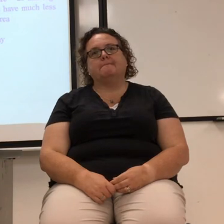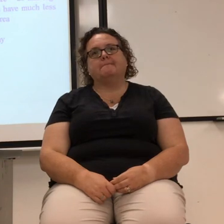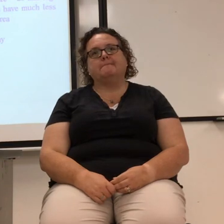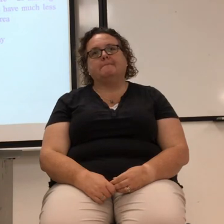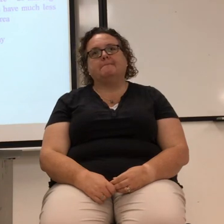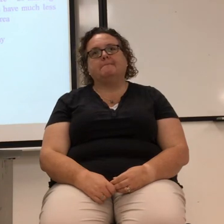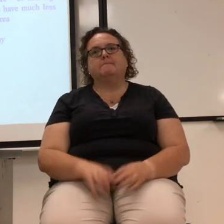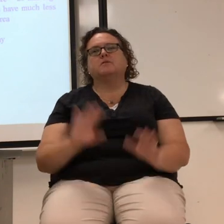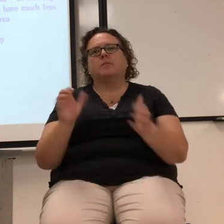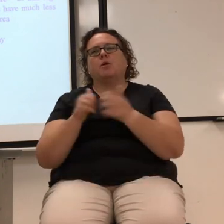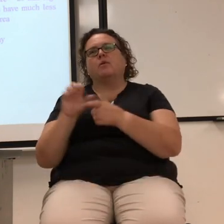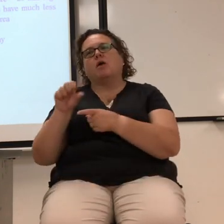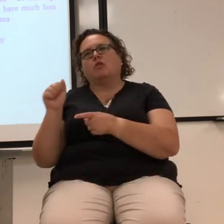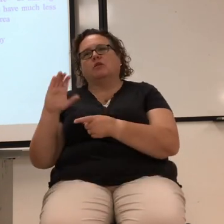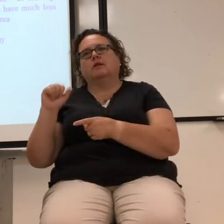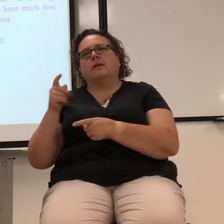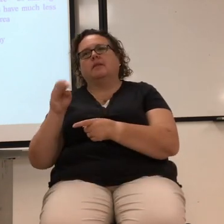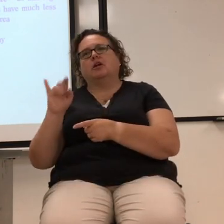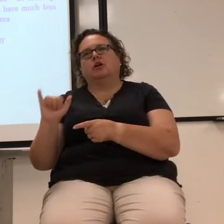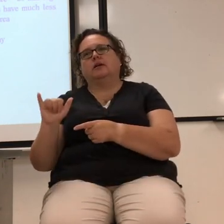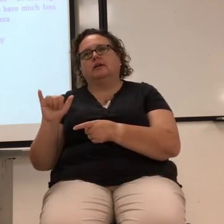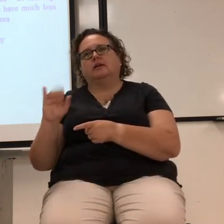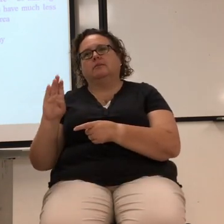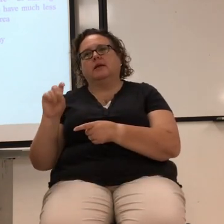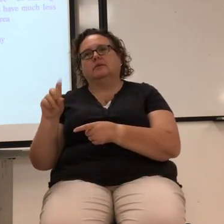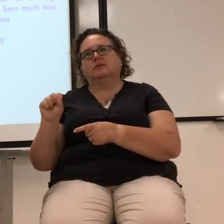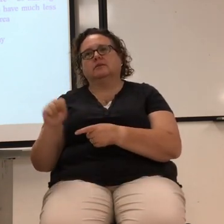than other capillary beds.